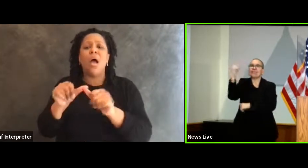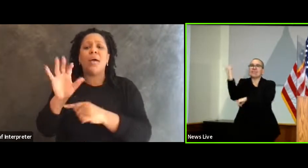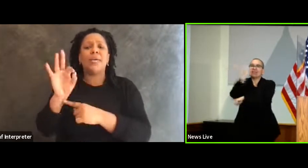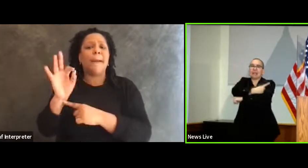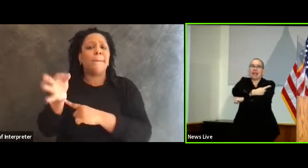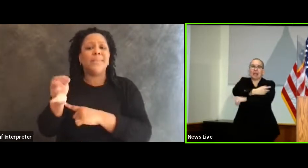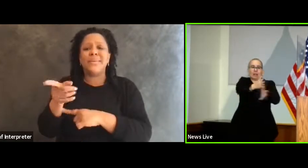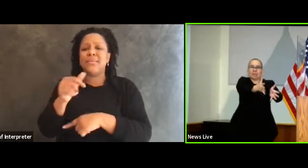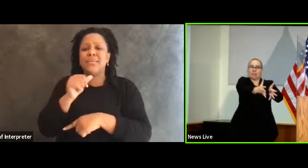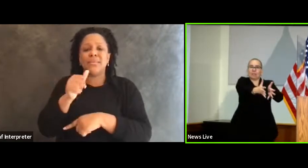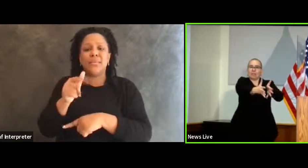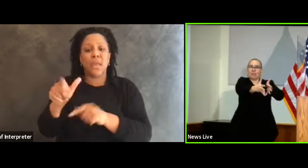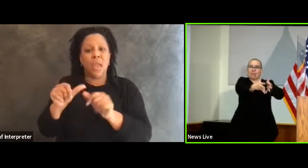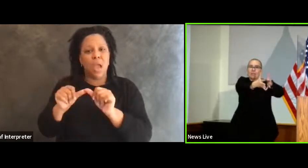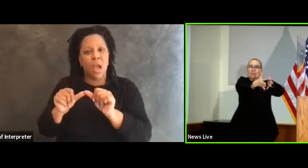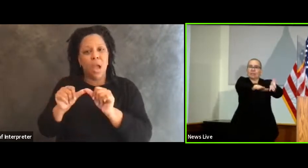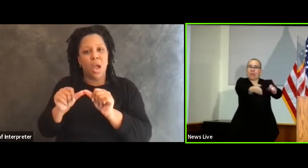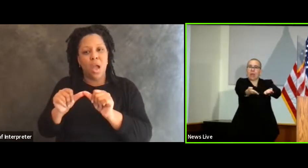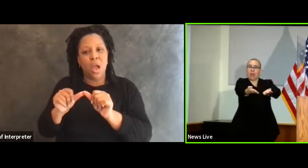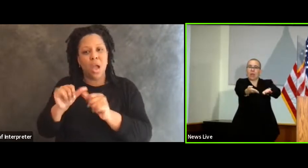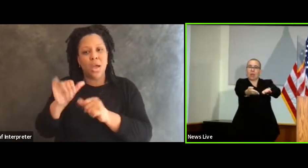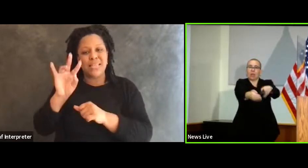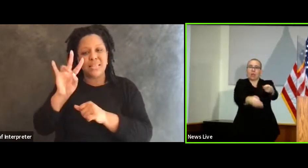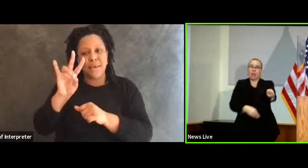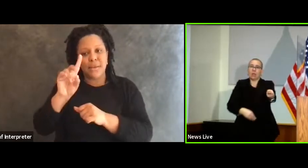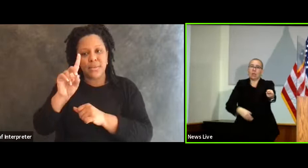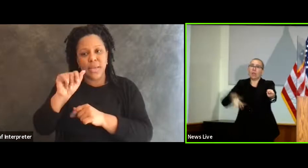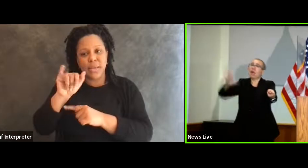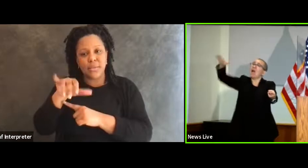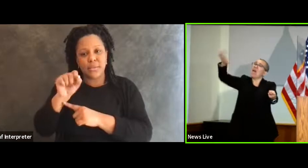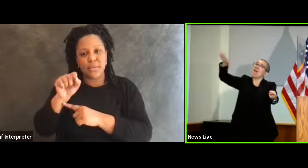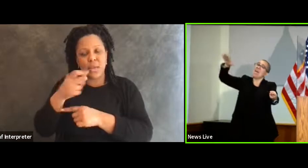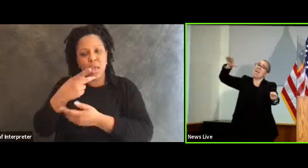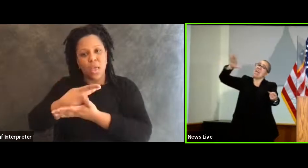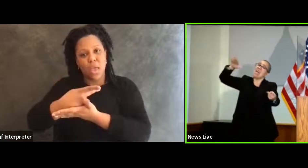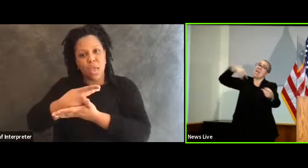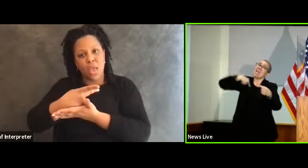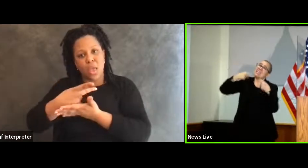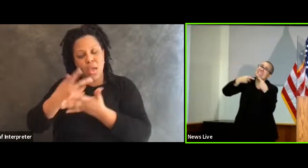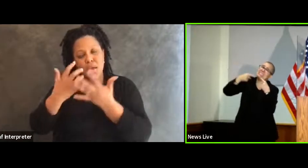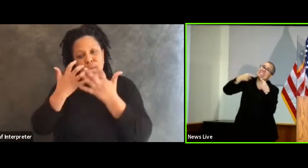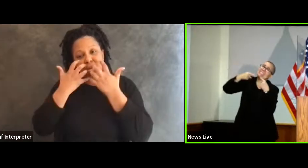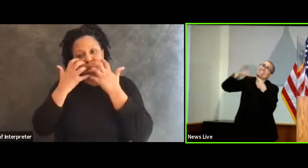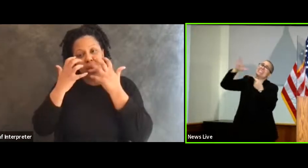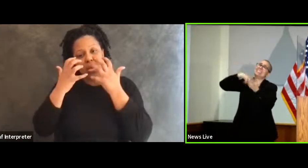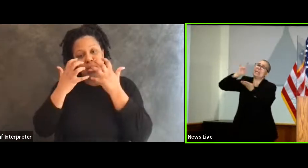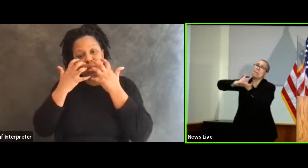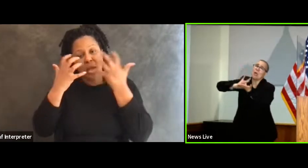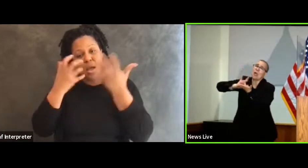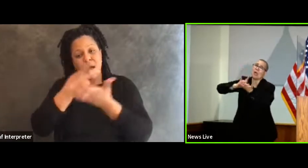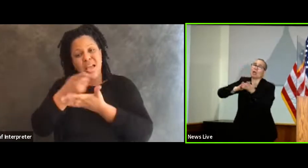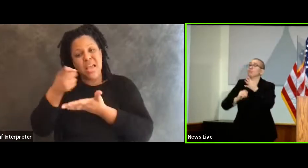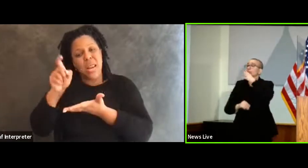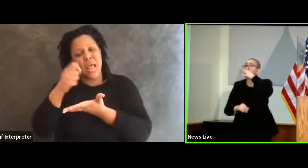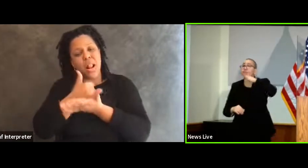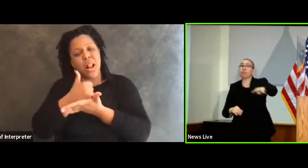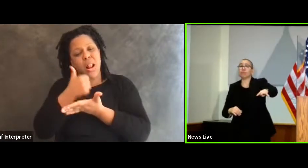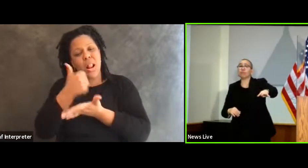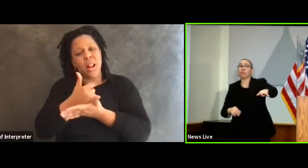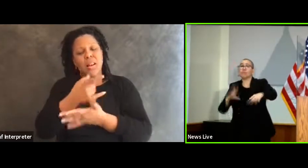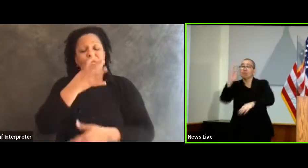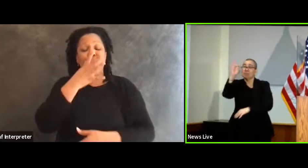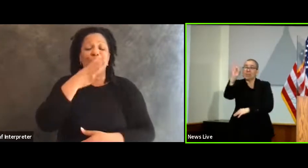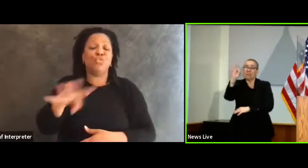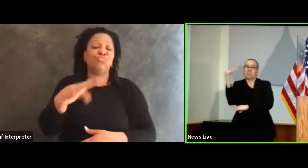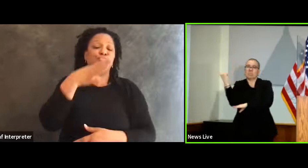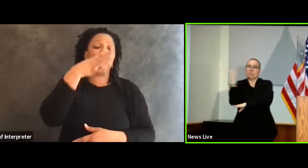in medical emergency and nothing was done for him. He died over a 7-day period on